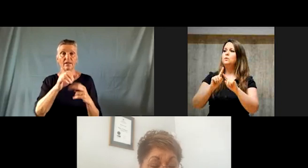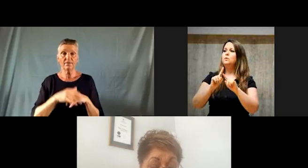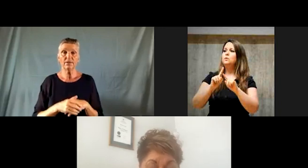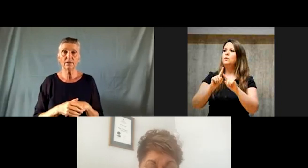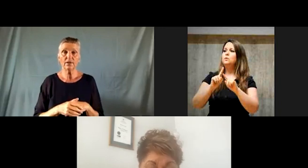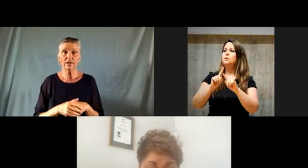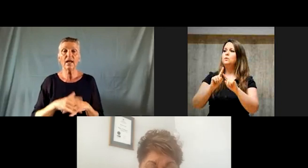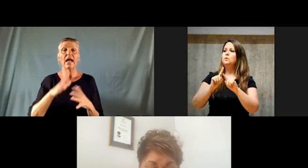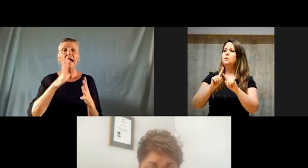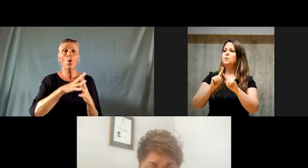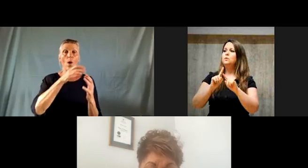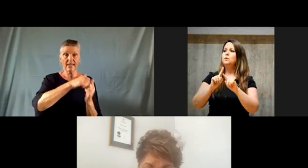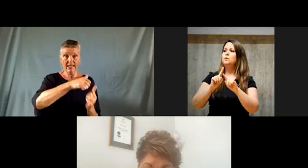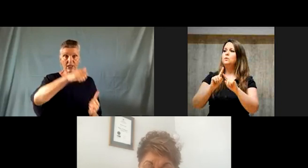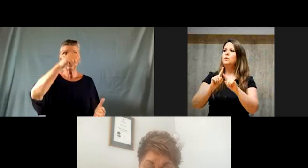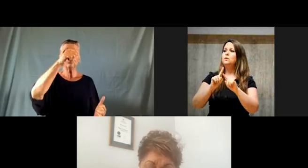Titi o Waitangi